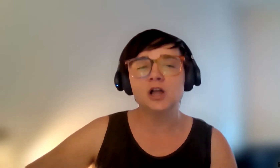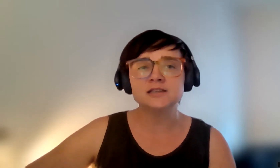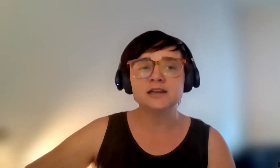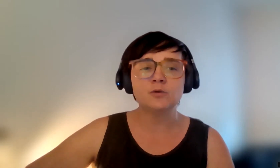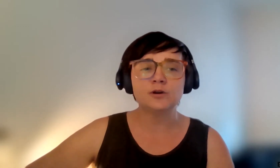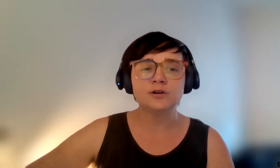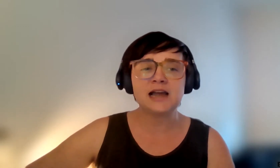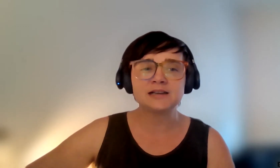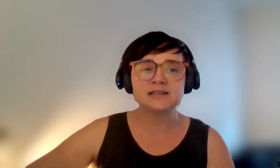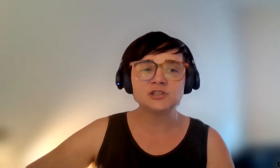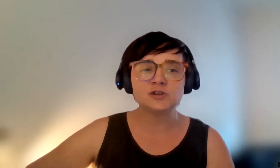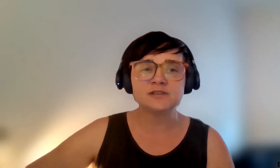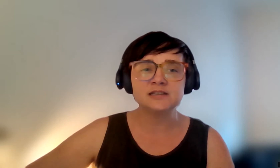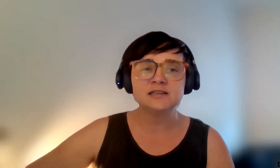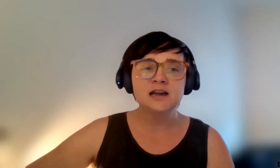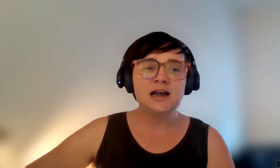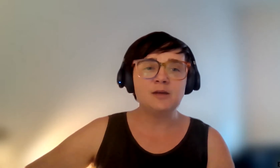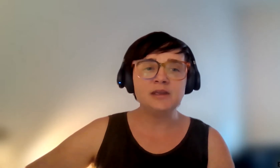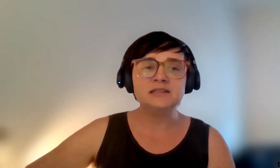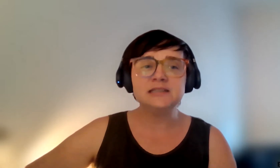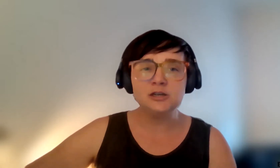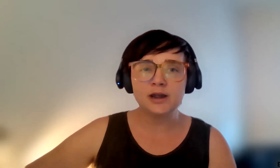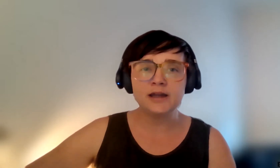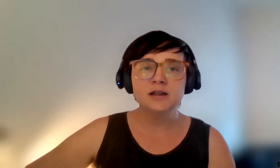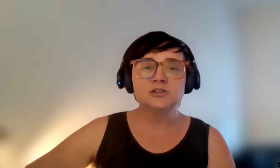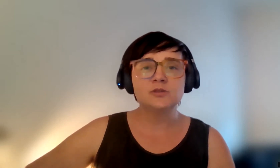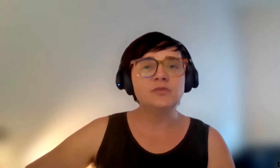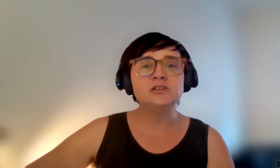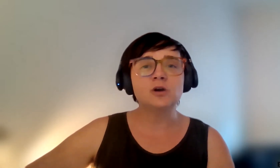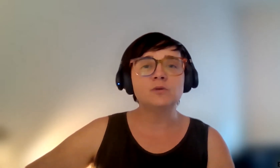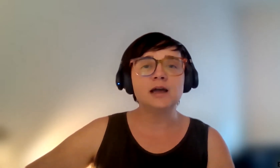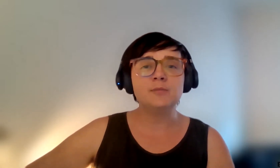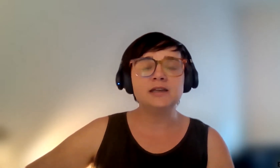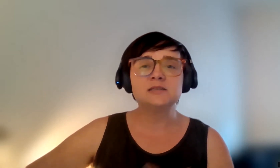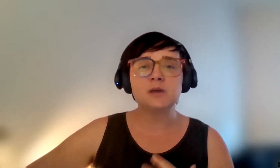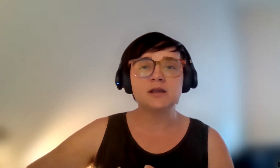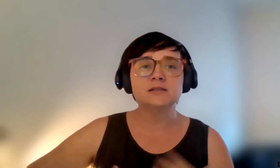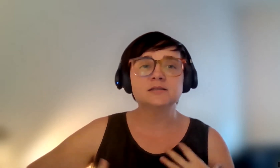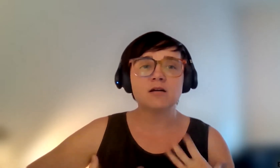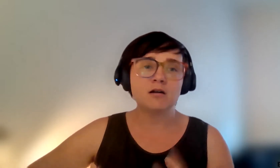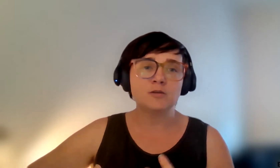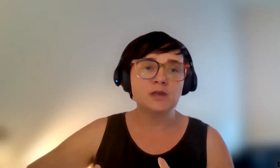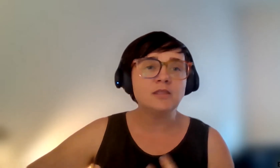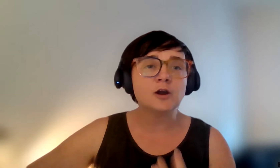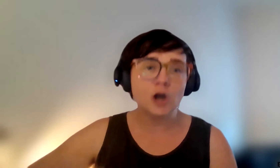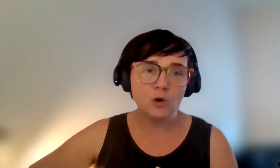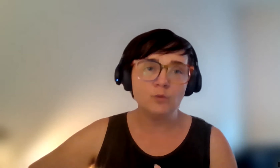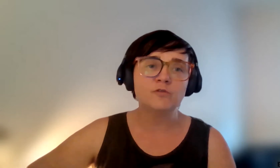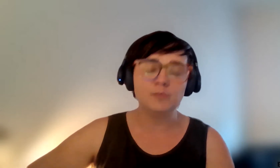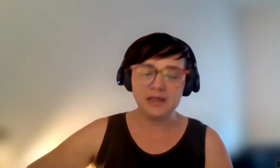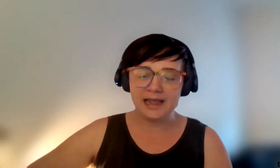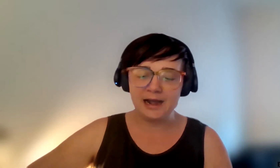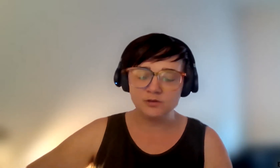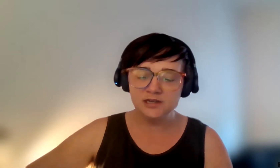going into the closet in order to access services in secret so that they don't experience harm in